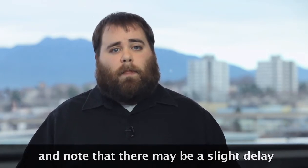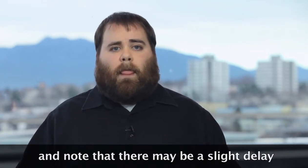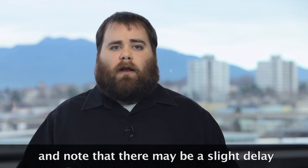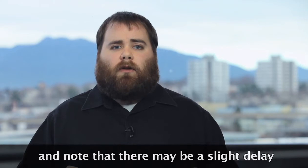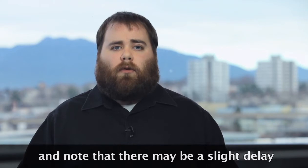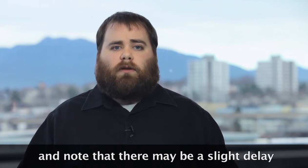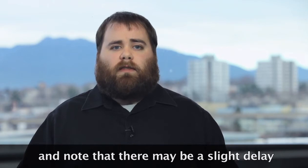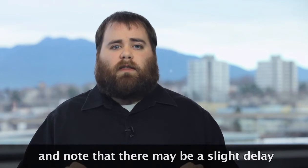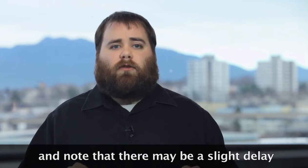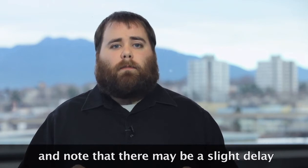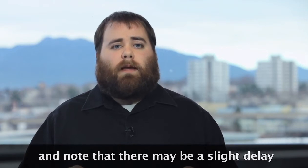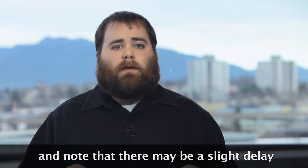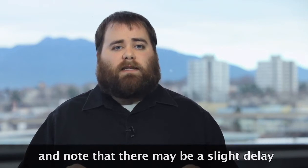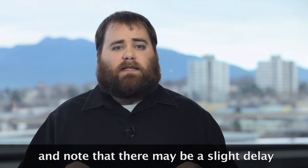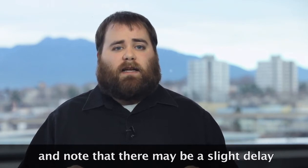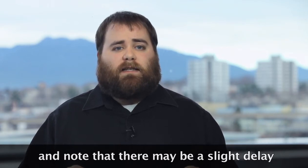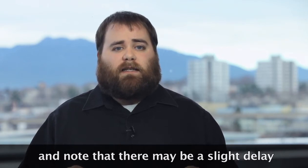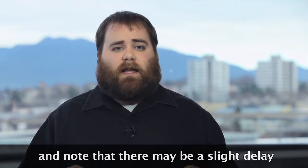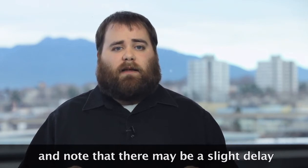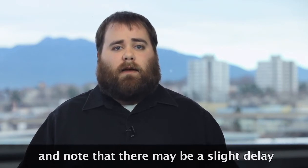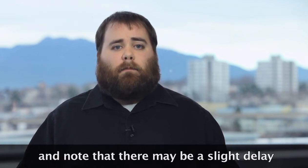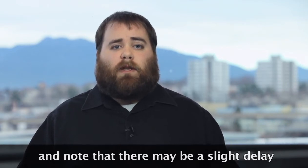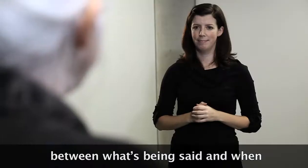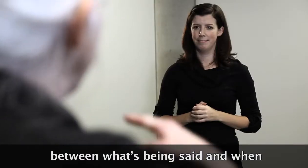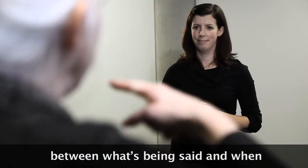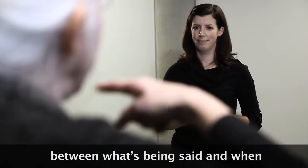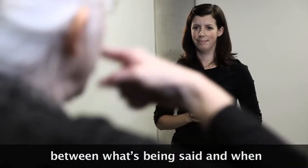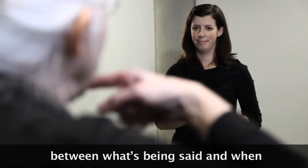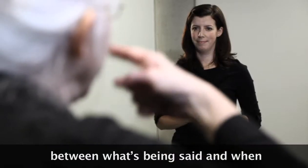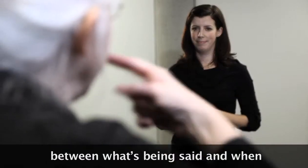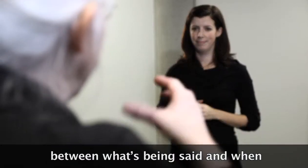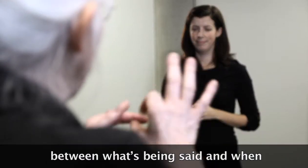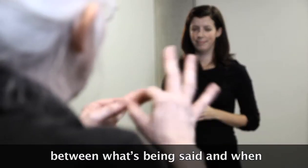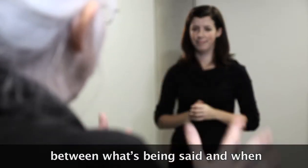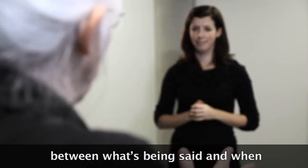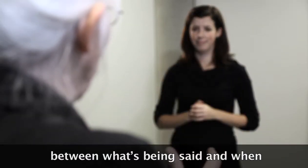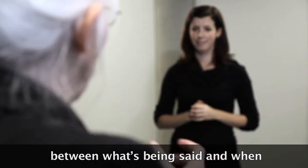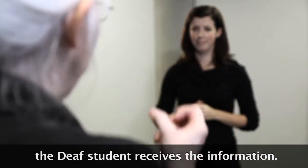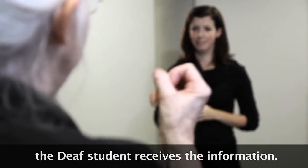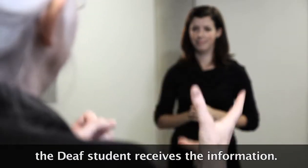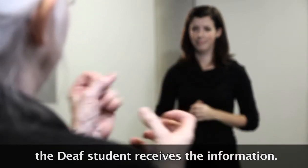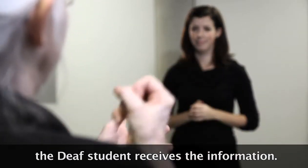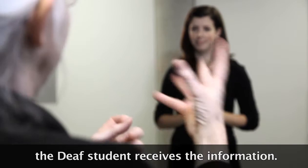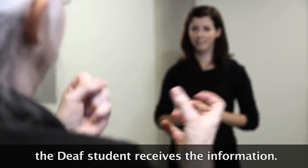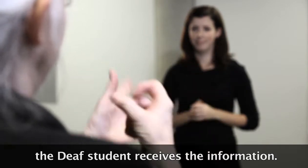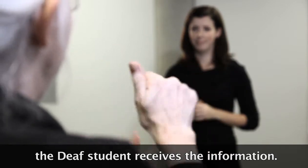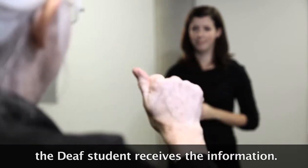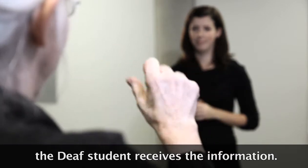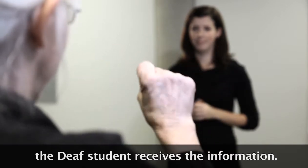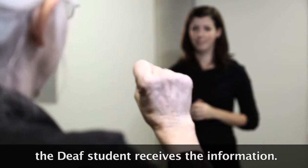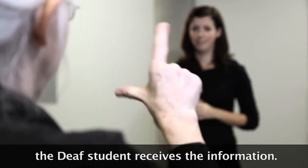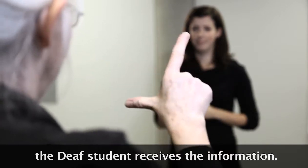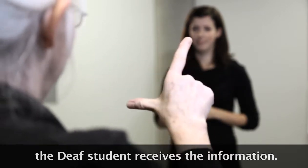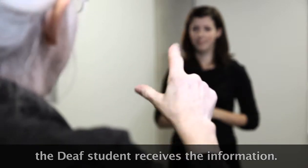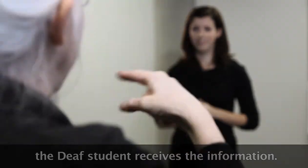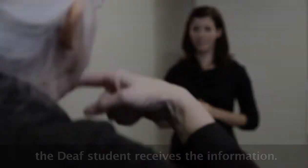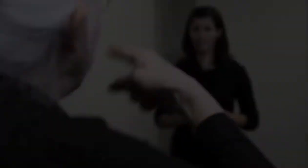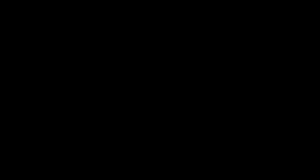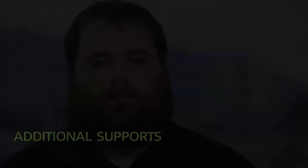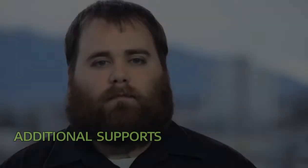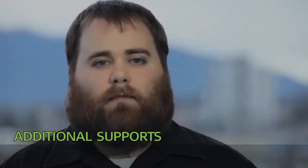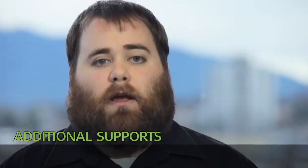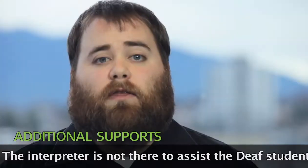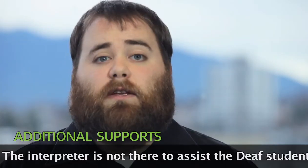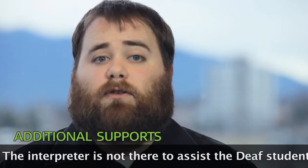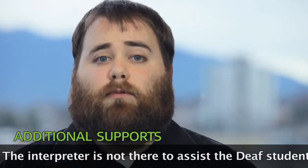pace and note that there may be a slight delay between what's being said and when the deaf student receives the information.